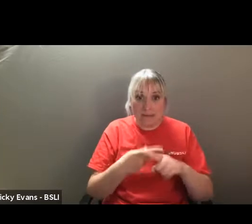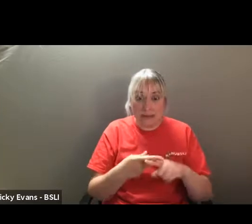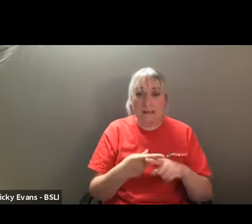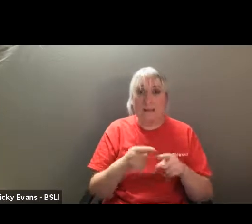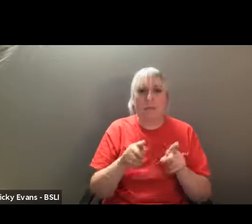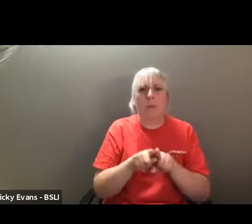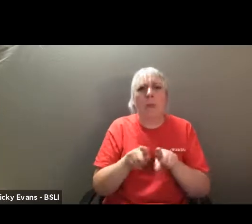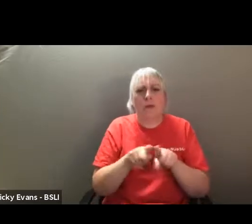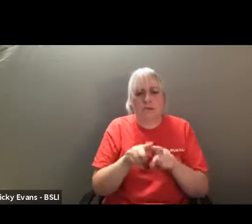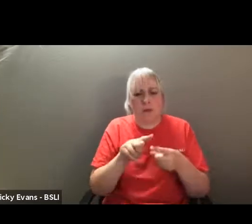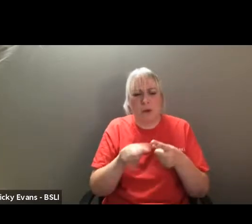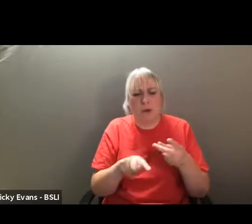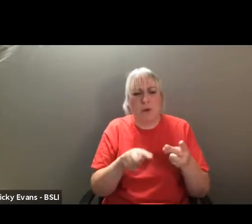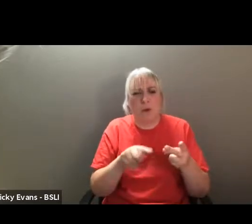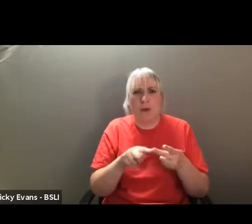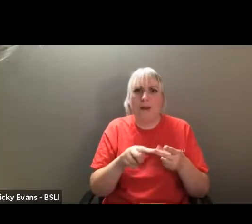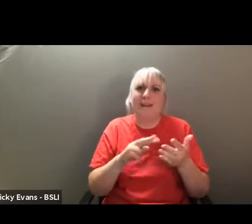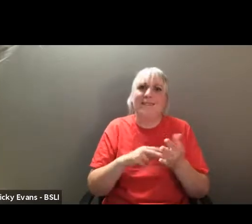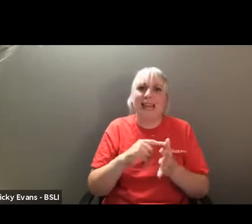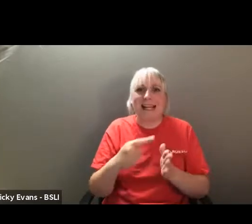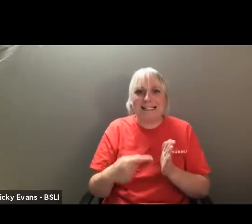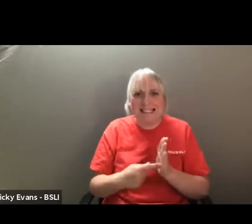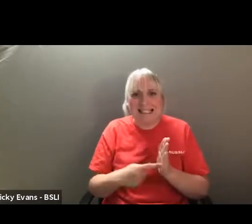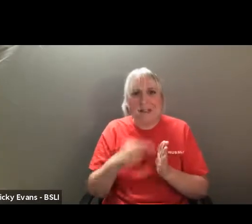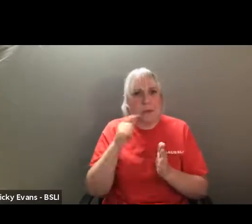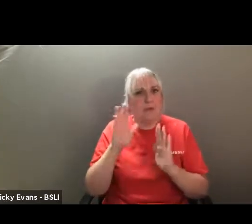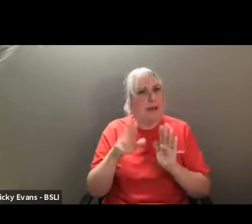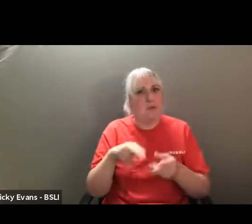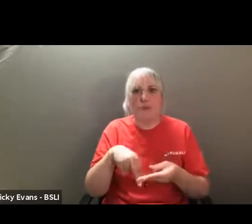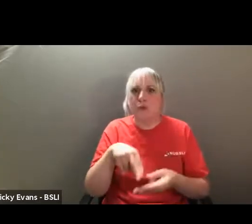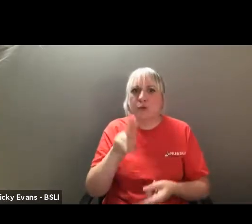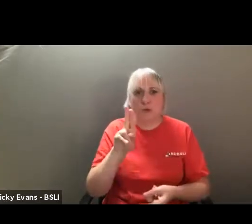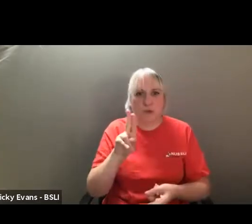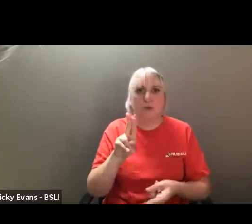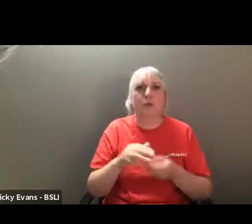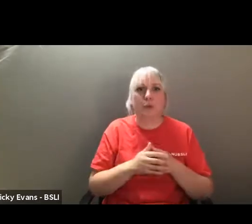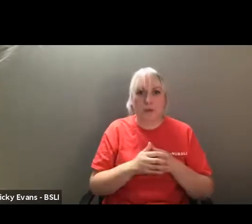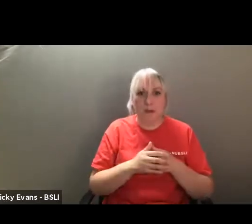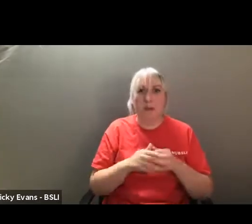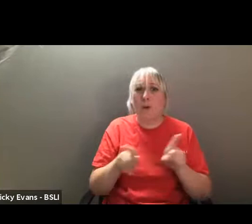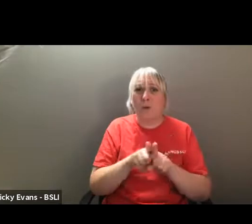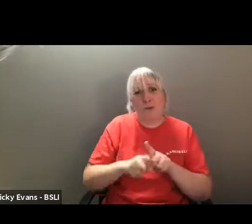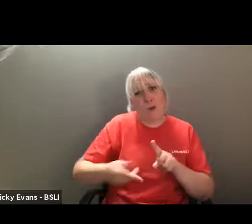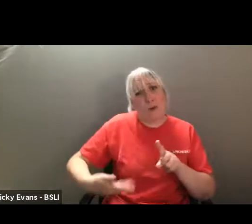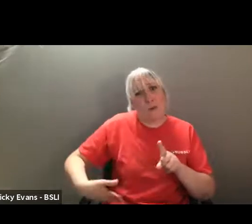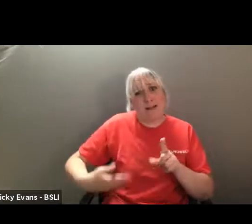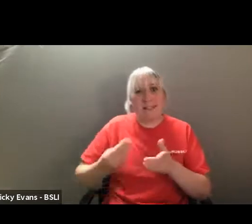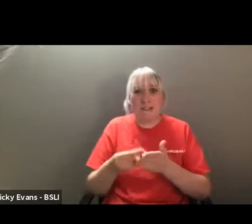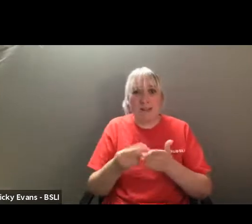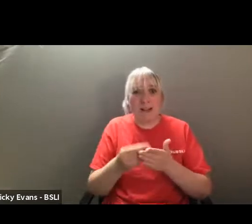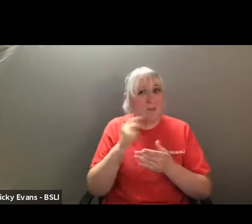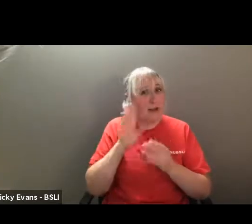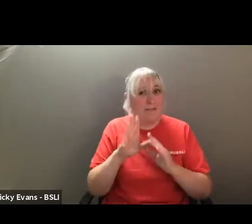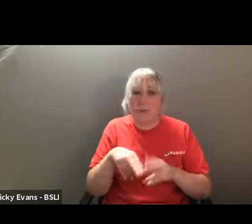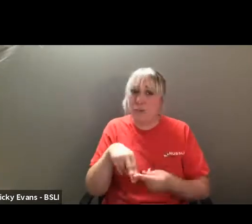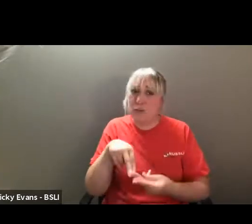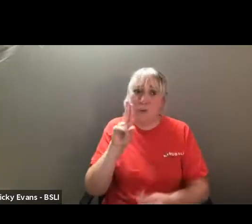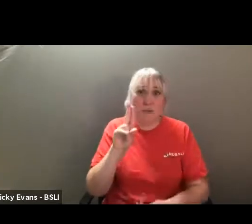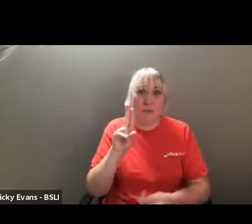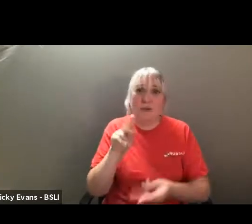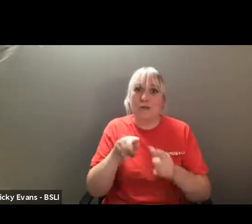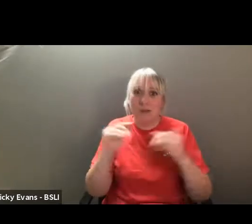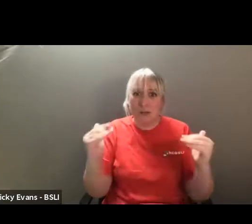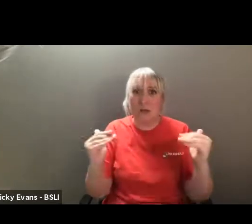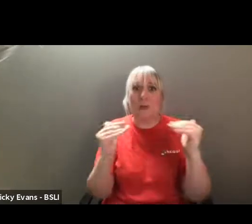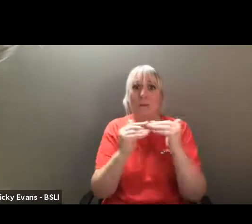also value-added tax and any business rates, etc., to meet the costs of